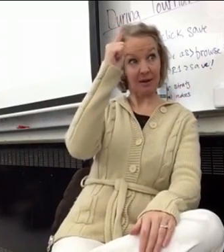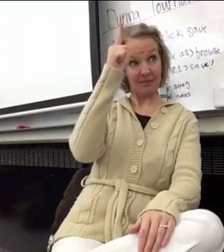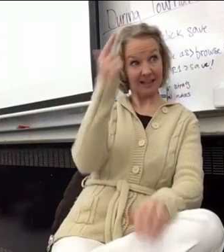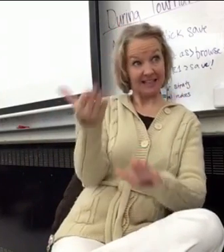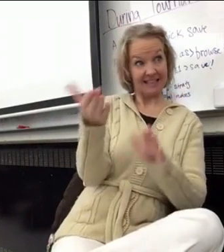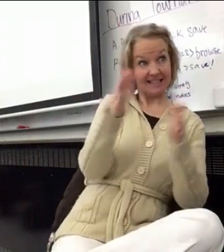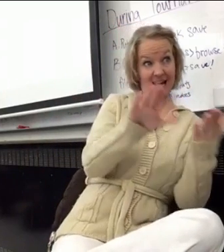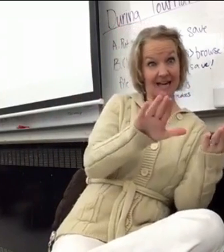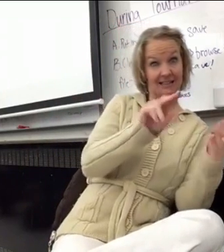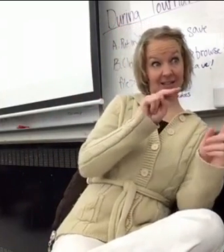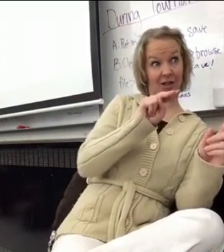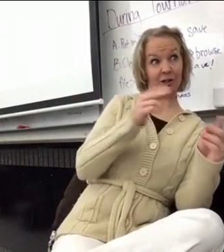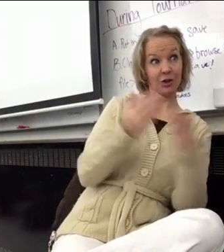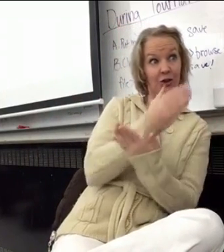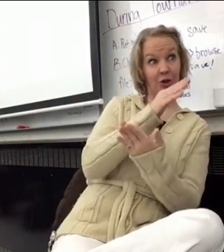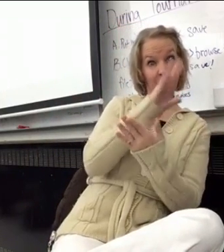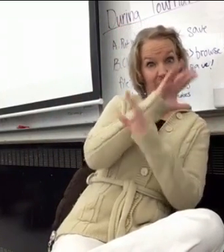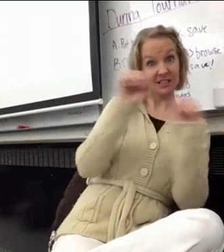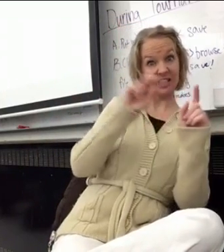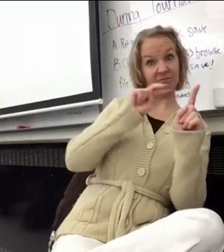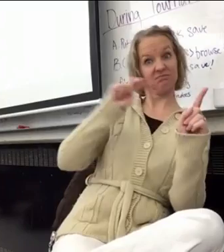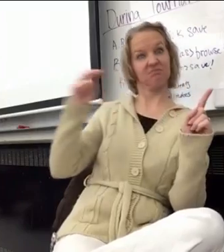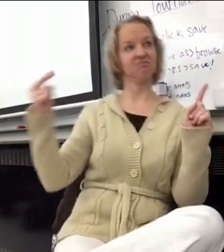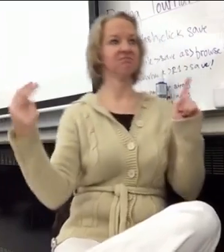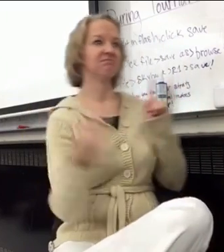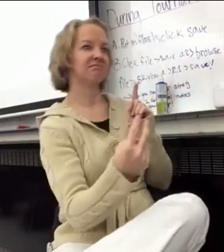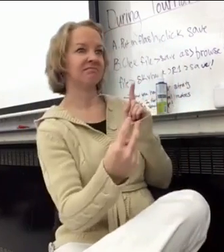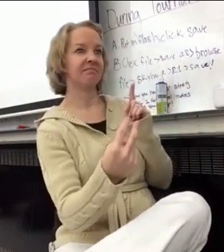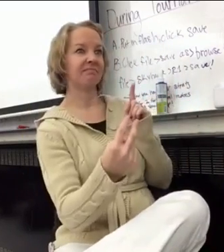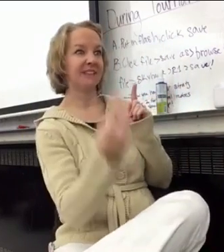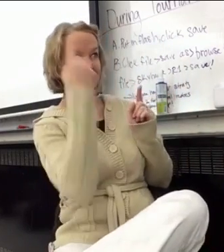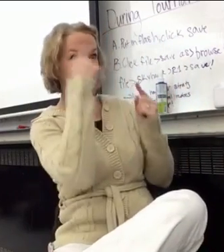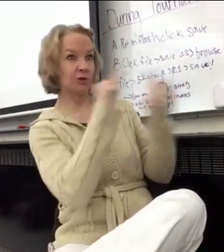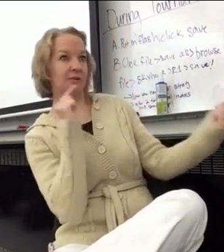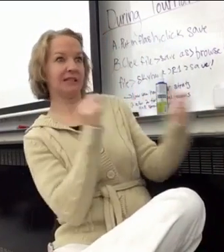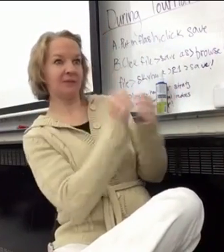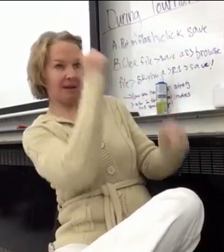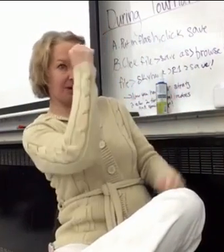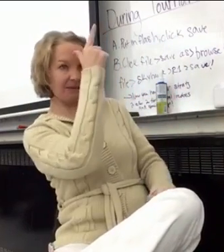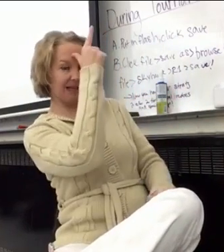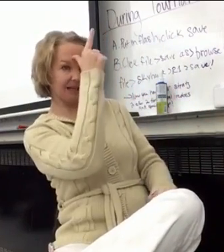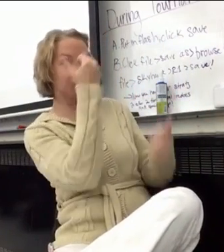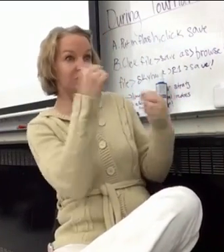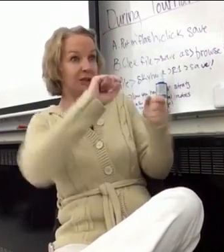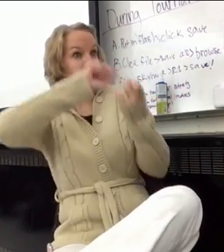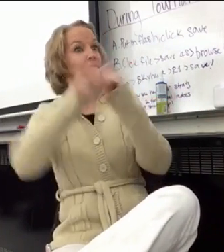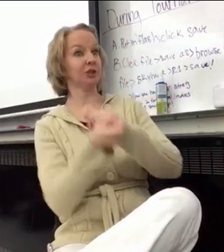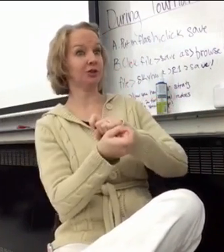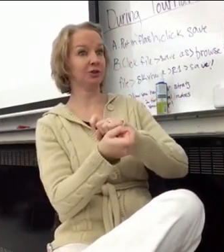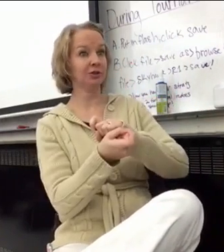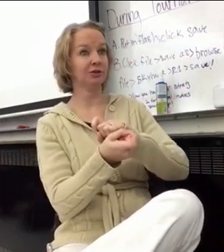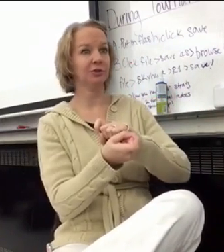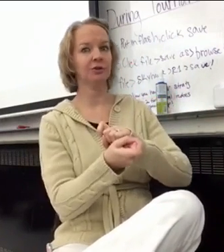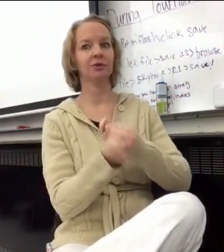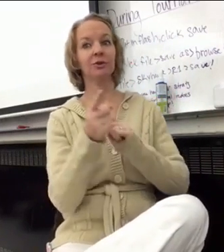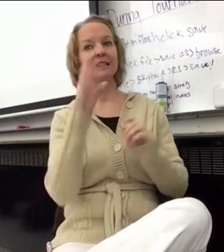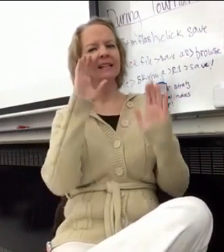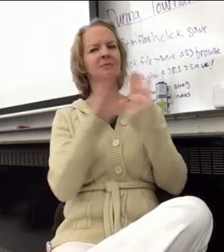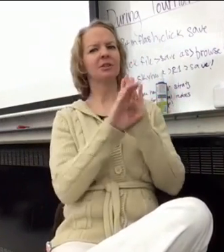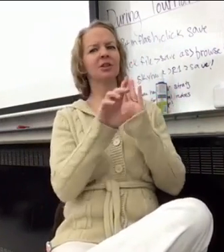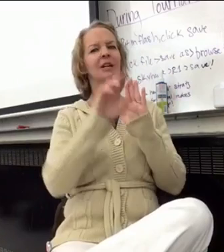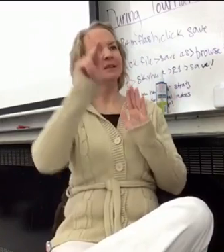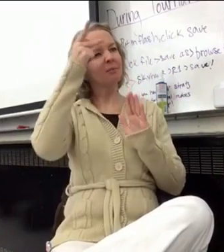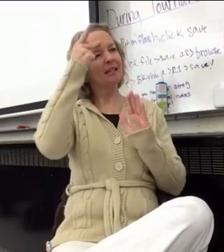new president completely disagrees with everything he does and tries to switch it up. Now, if you look at this picture right here, so this is a